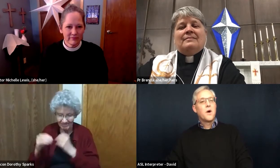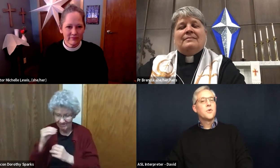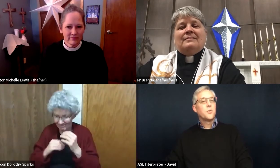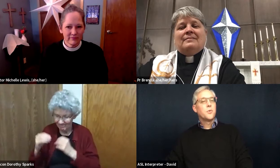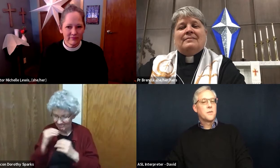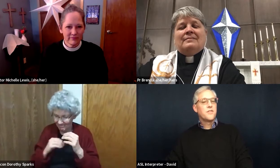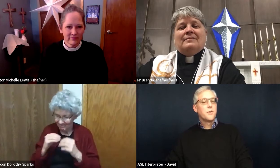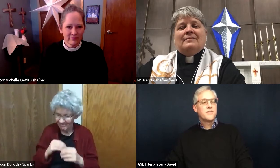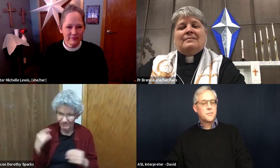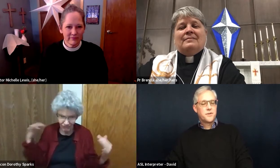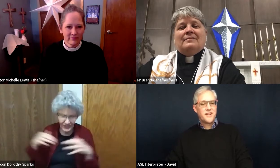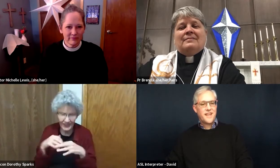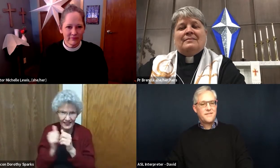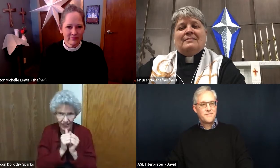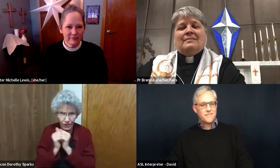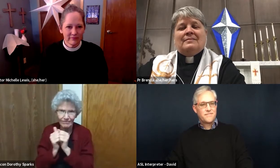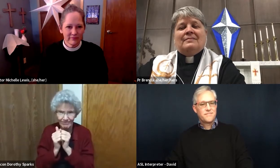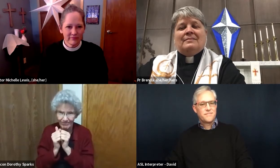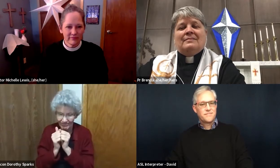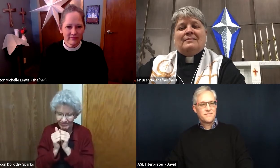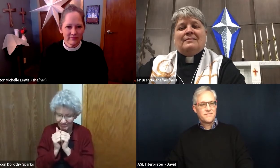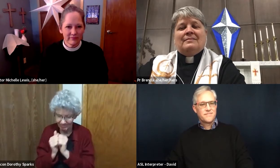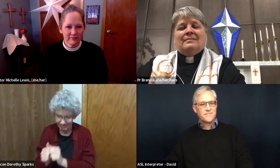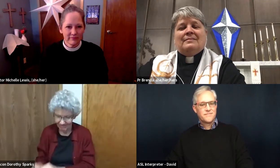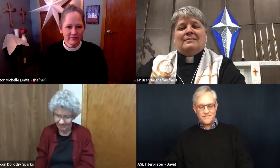we also will celebrate the Lord's Supper today.